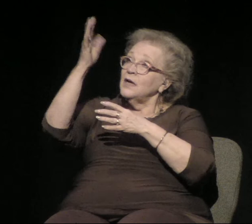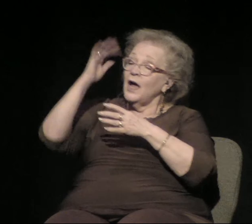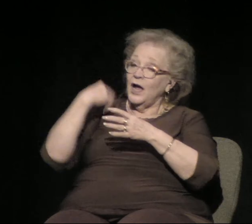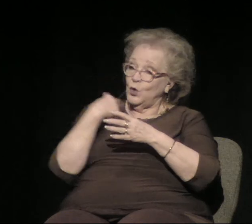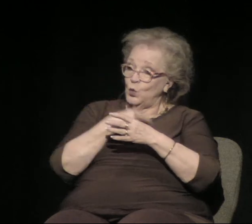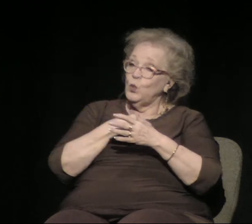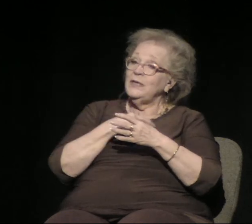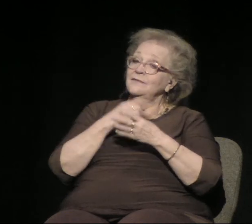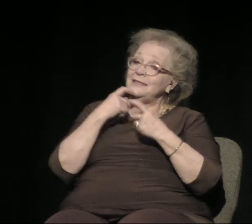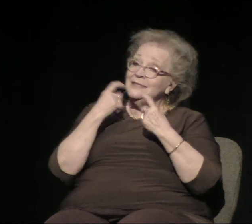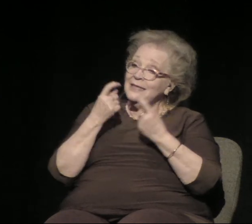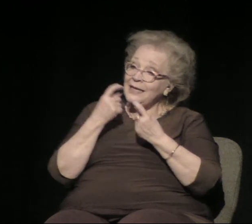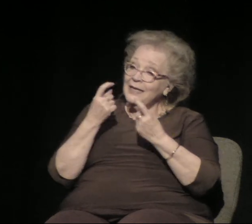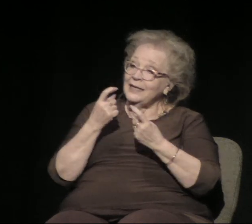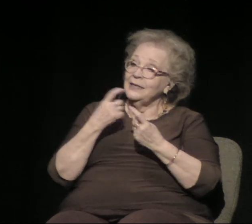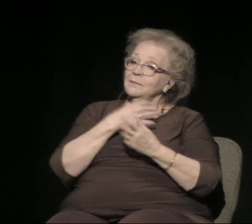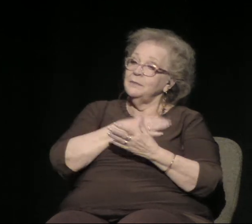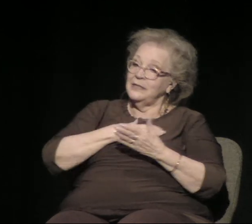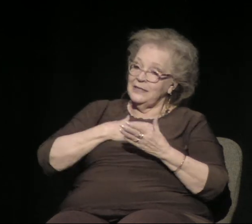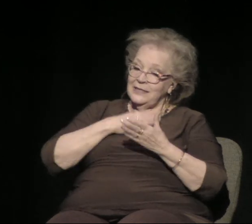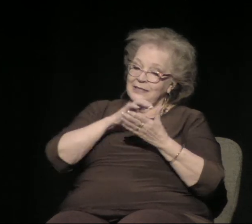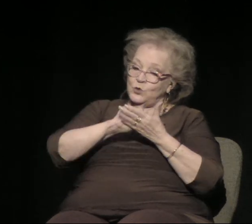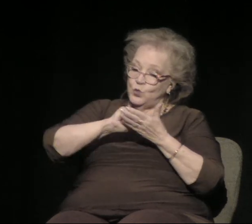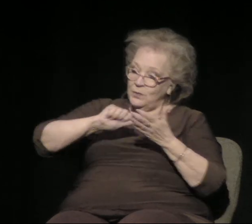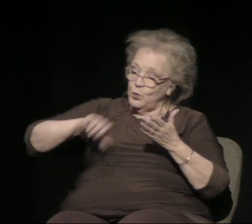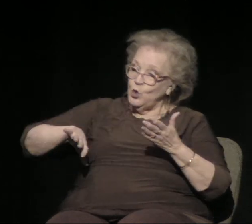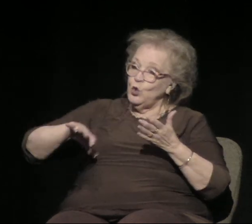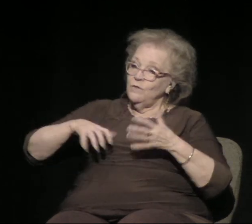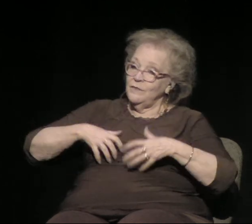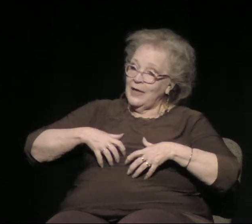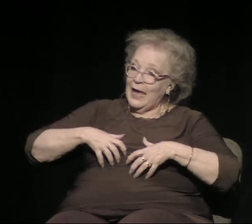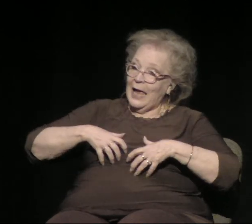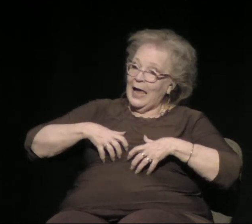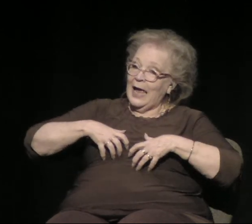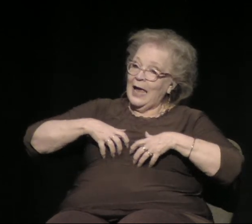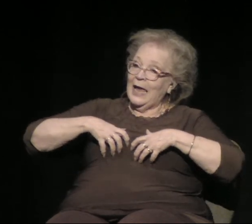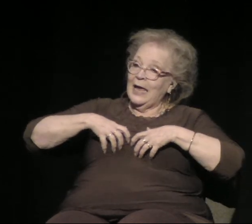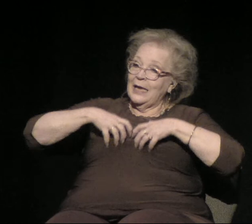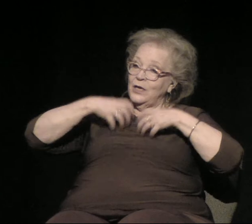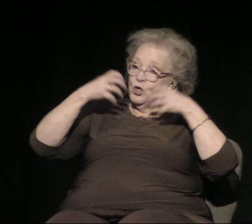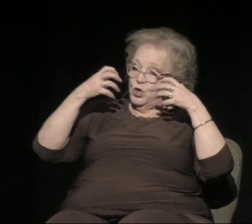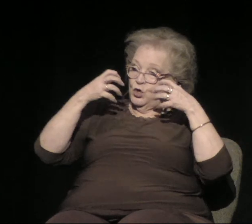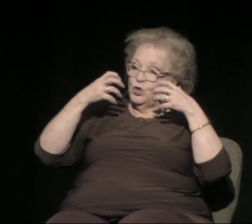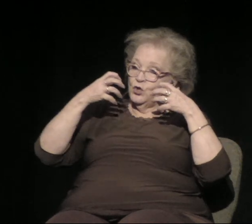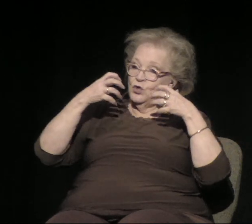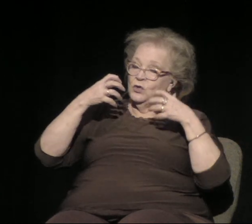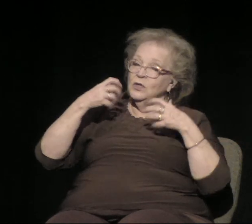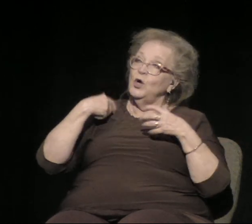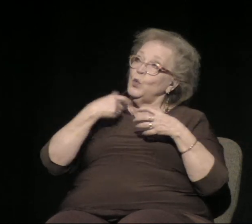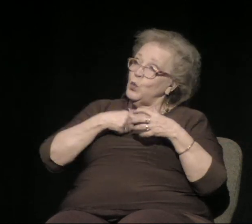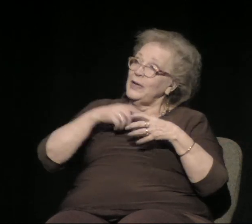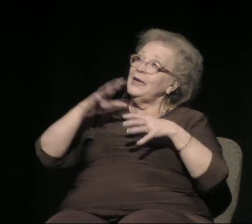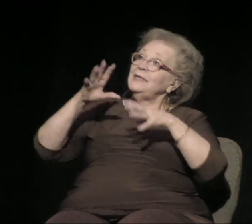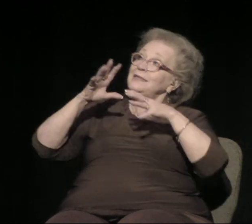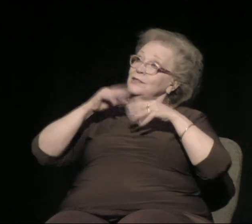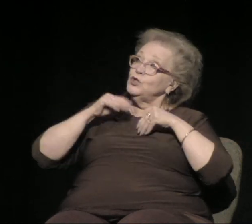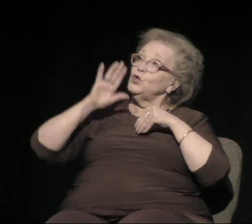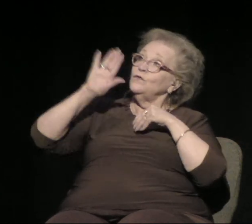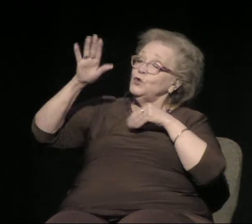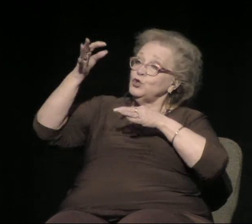then he asks for the Lord to remove his anger and wrath from them. Lord, we deserve your judgment. Lord, we